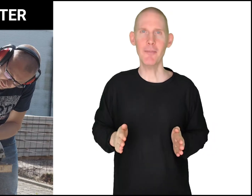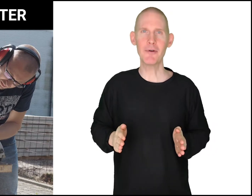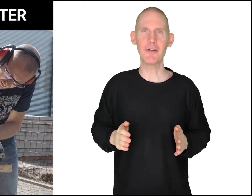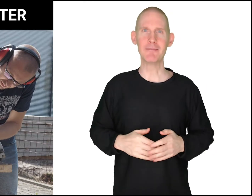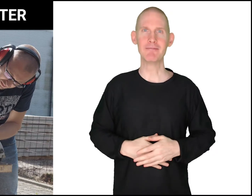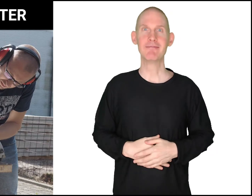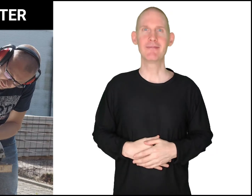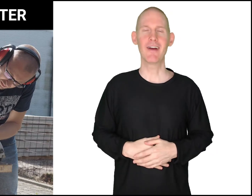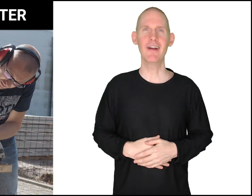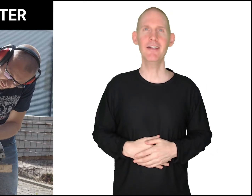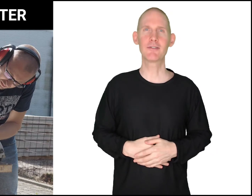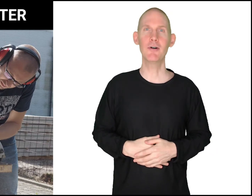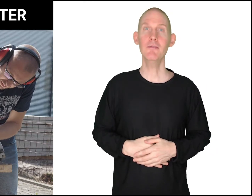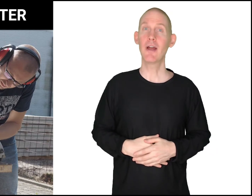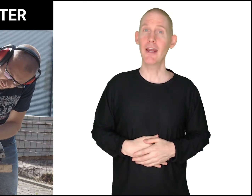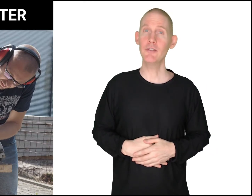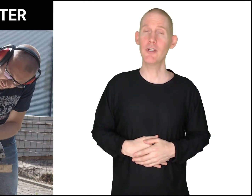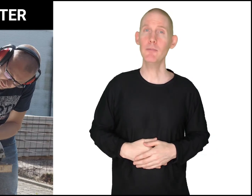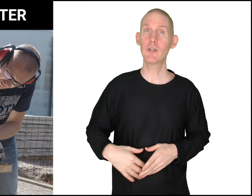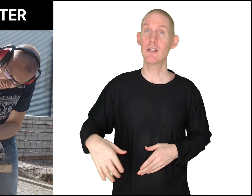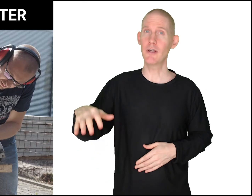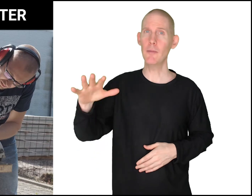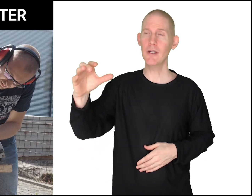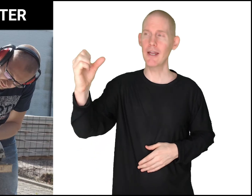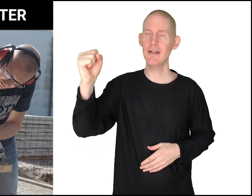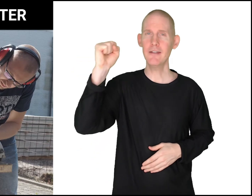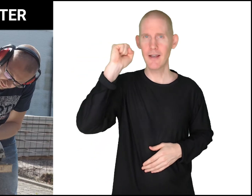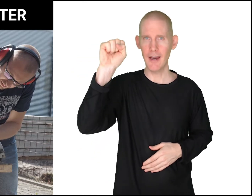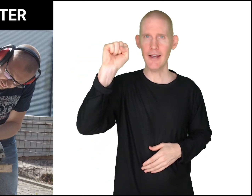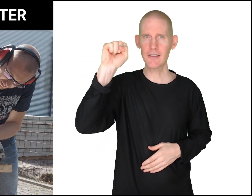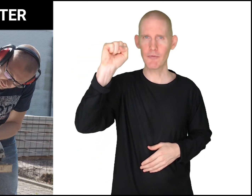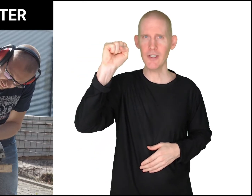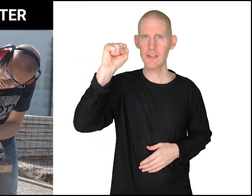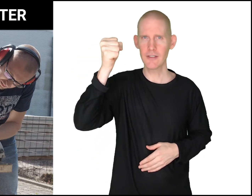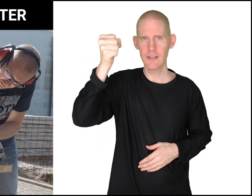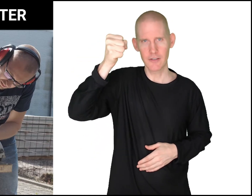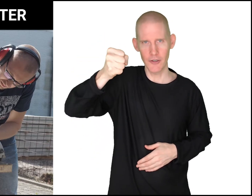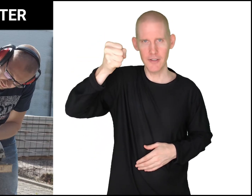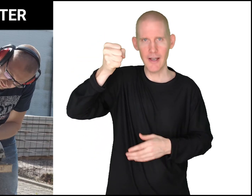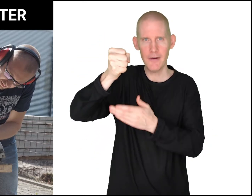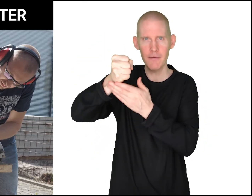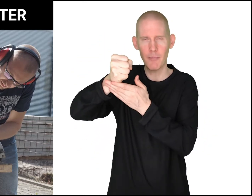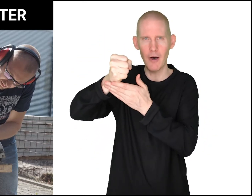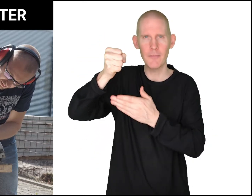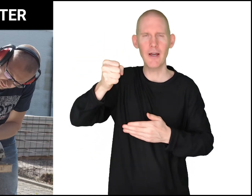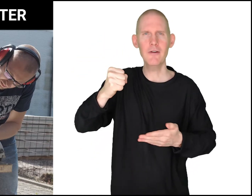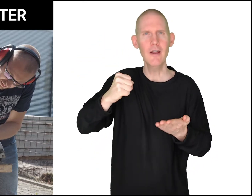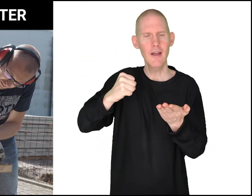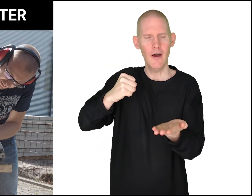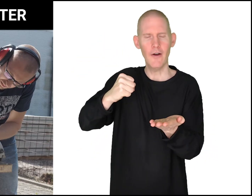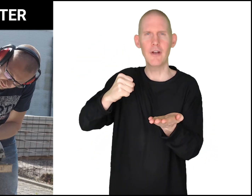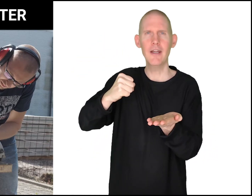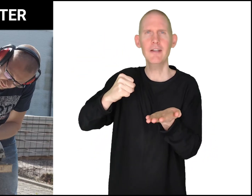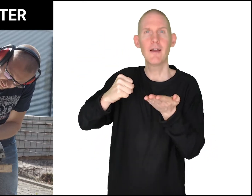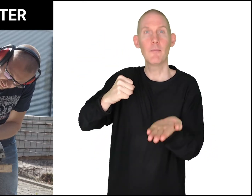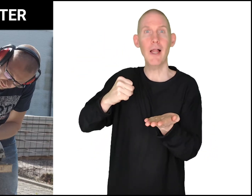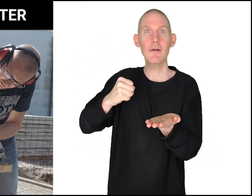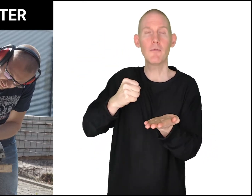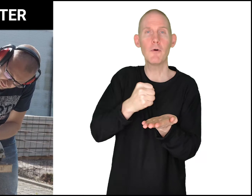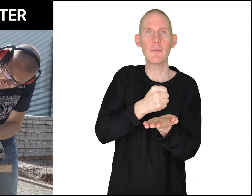Carpenter. All right, so hand shapes, dominant hand, S, fist, turn it down, palm down. Other hand, platform. Now